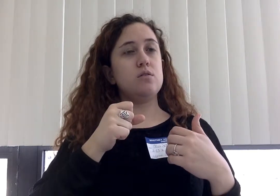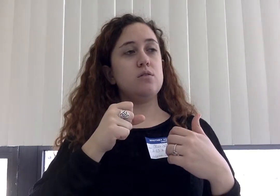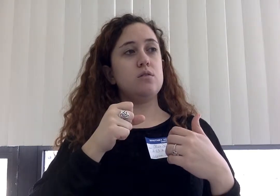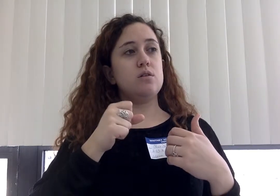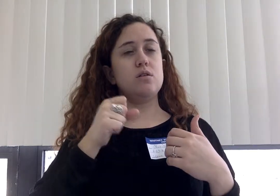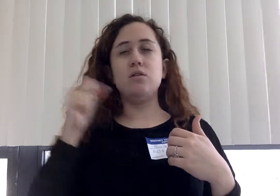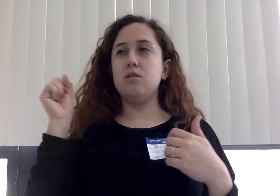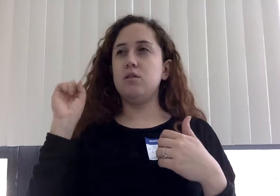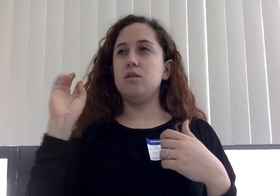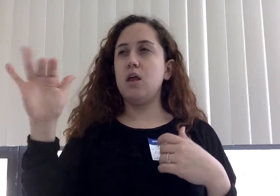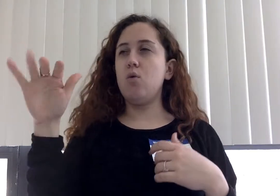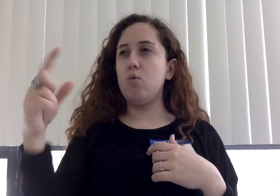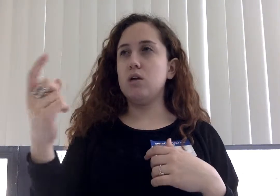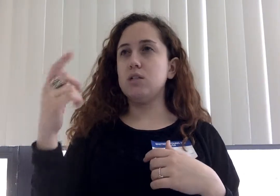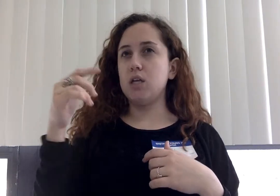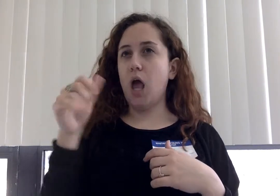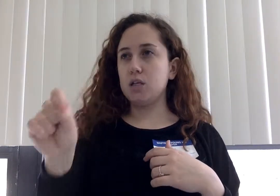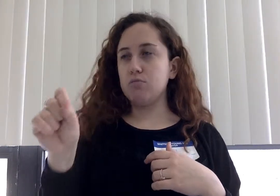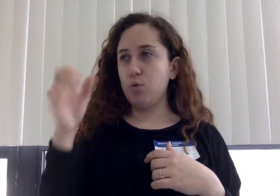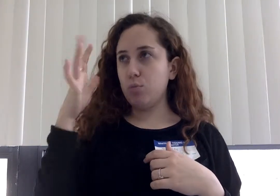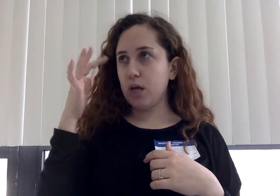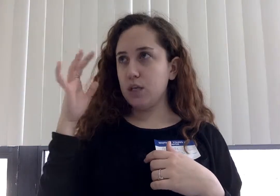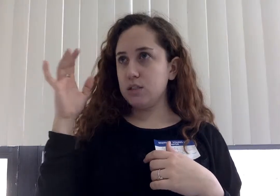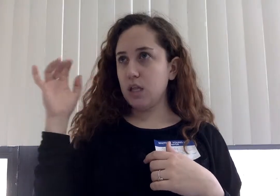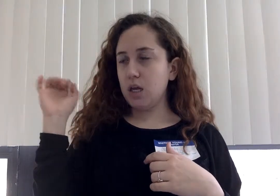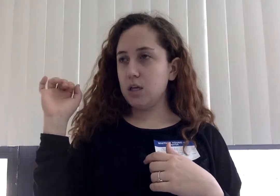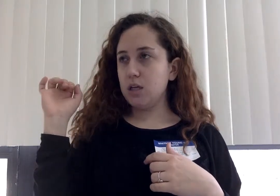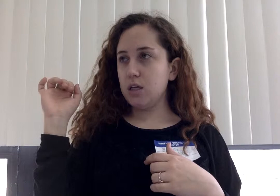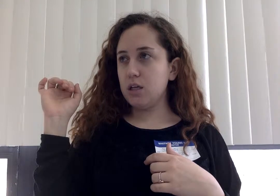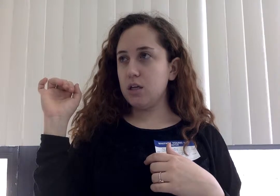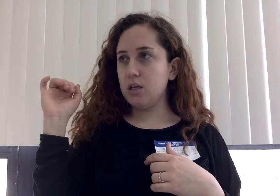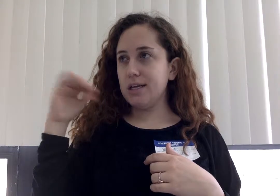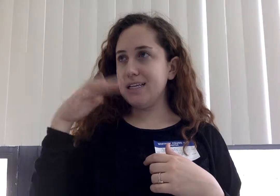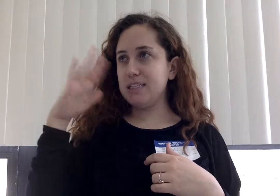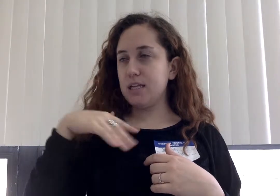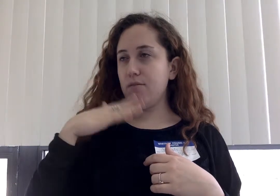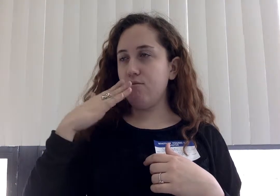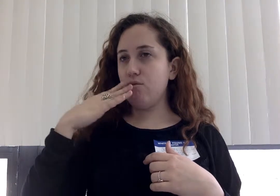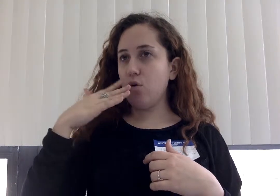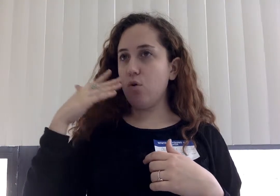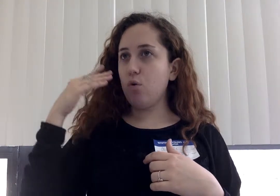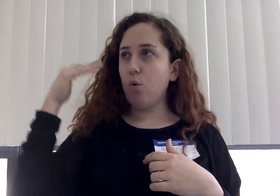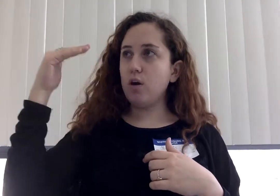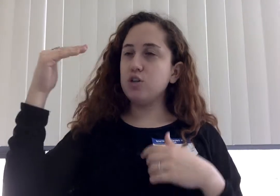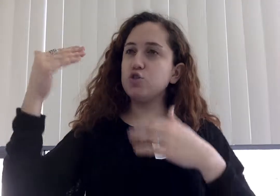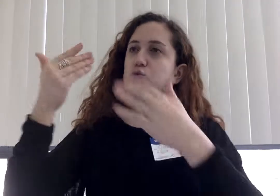that one's an asymptote because like it's never gonna reach that value.